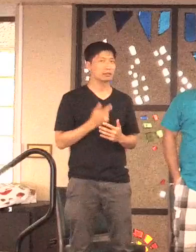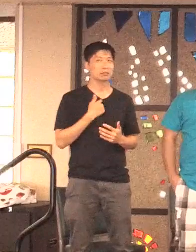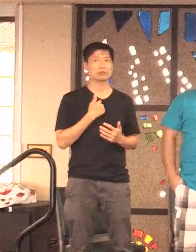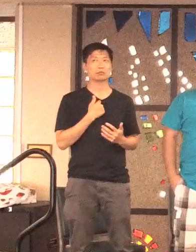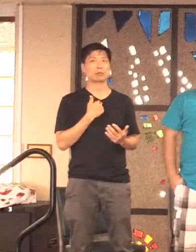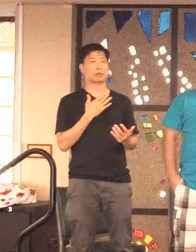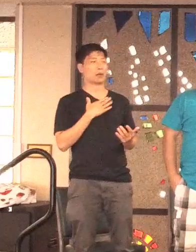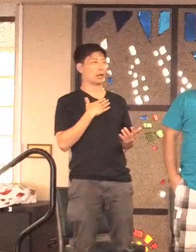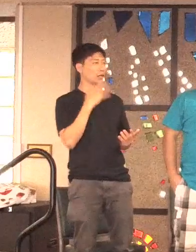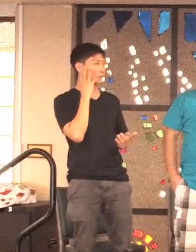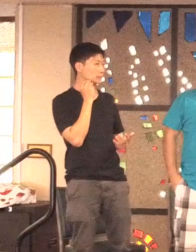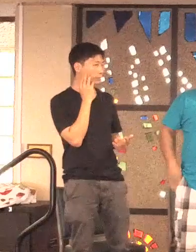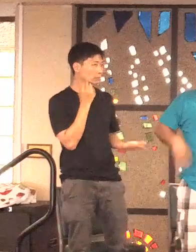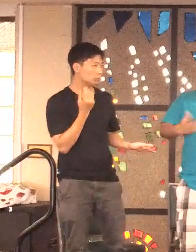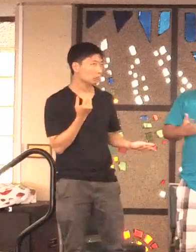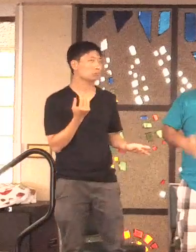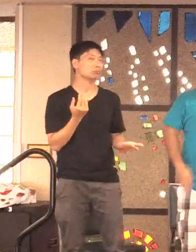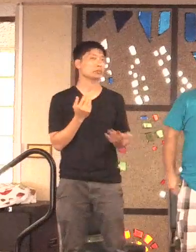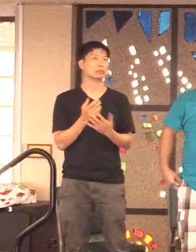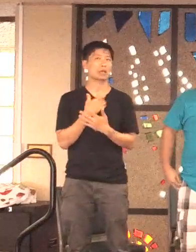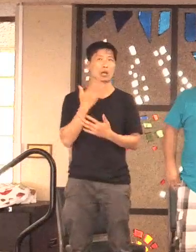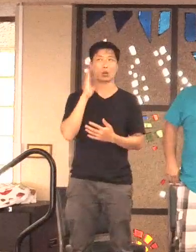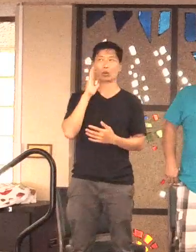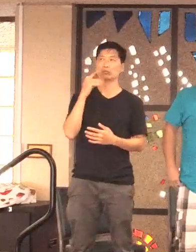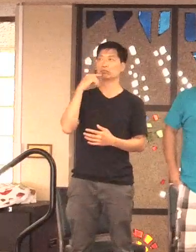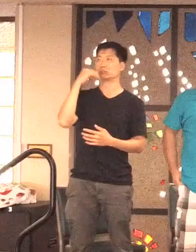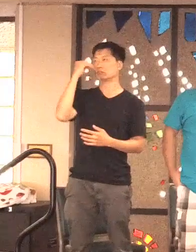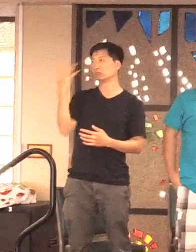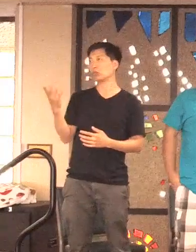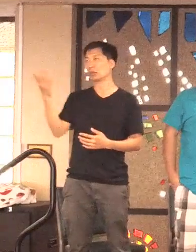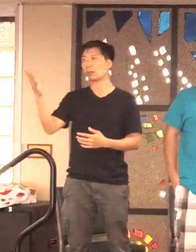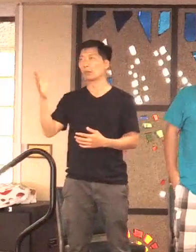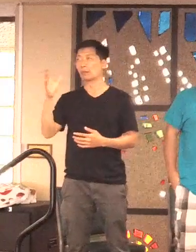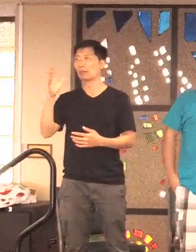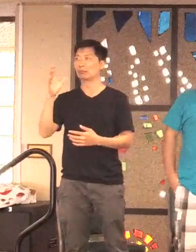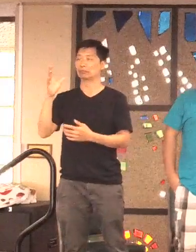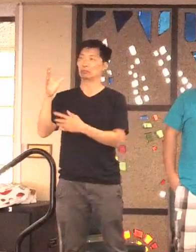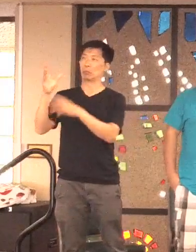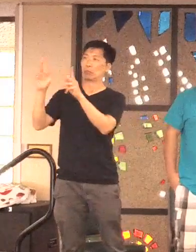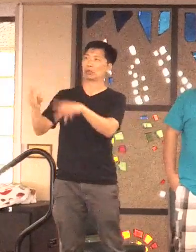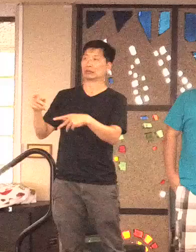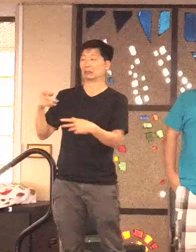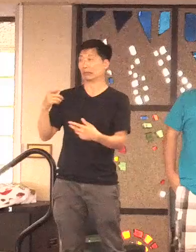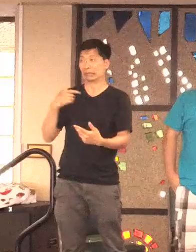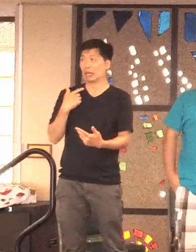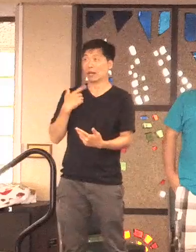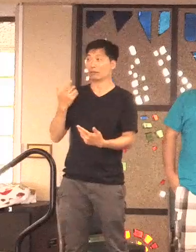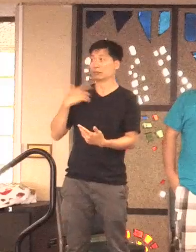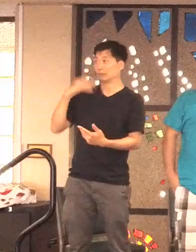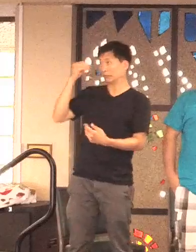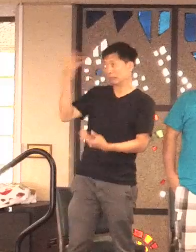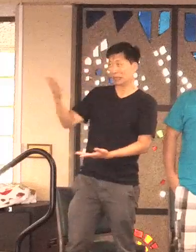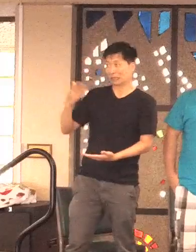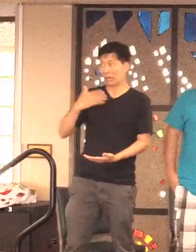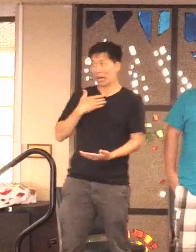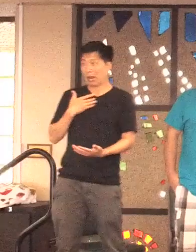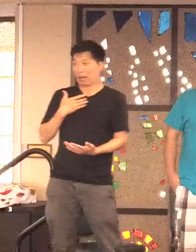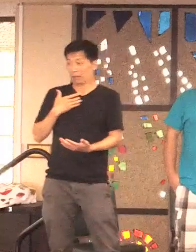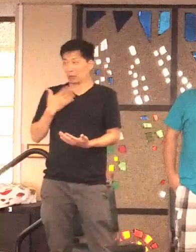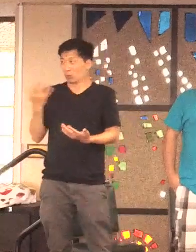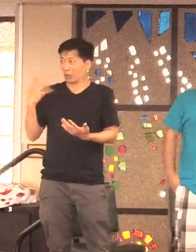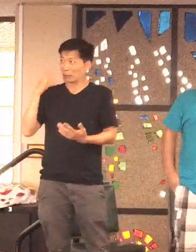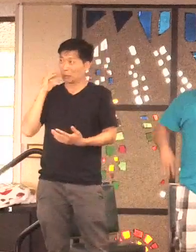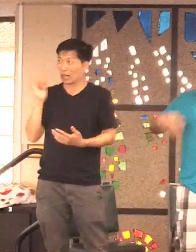I would probably tell that person, well, I don't know what it's like to be having a parent. never had any parents, I'm never going to have any parents,